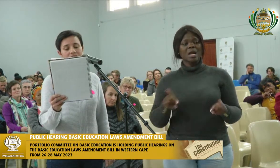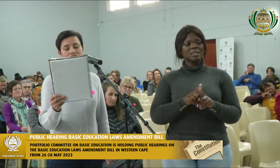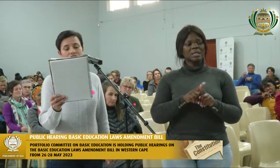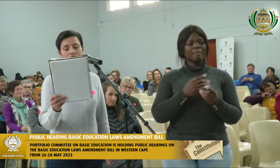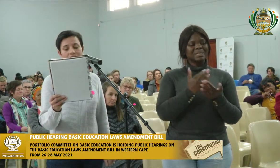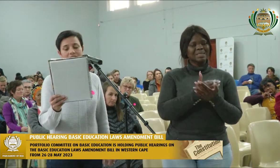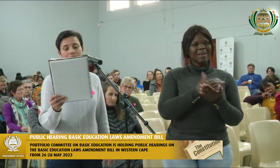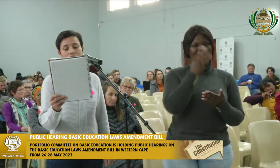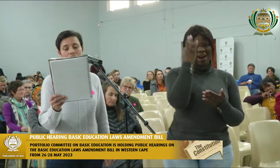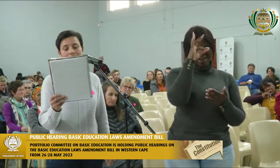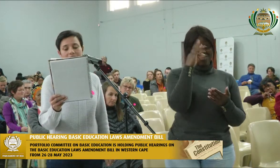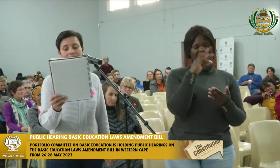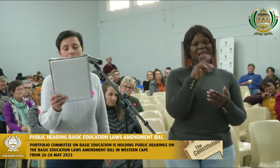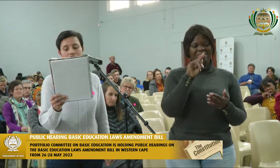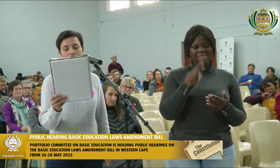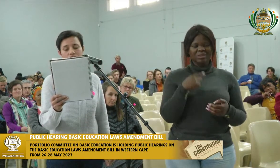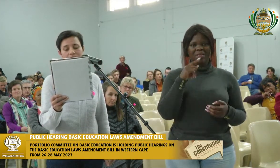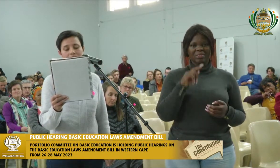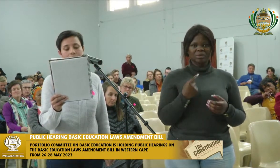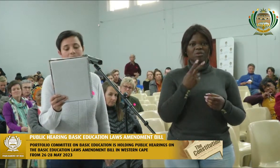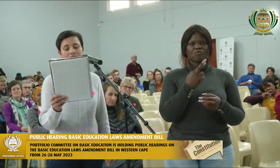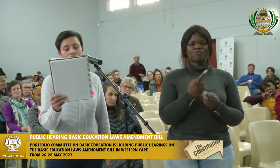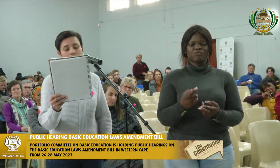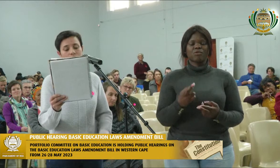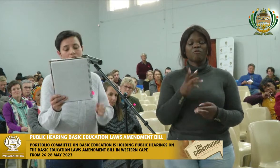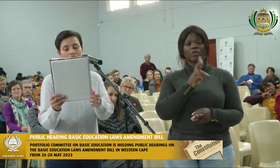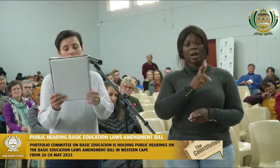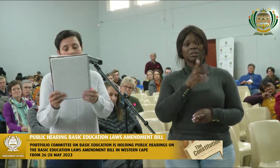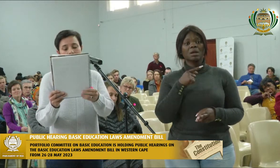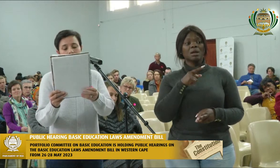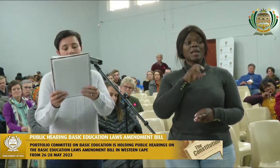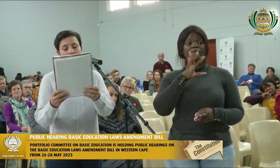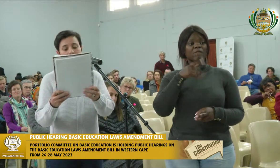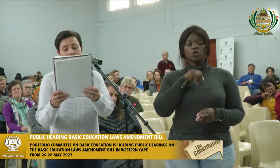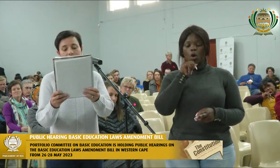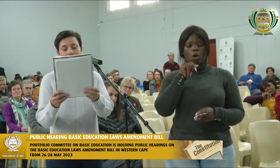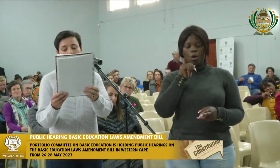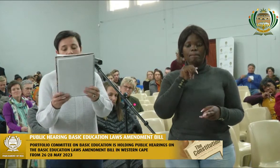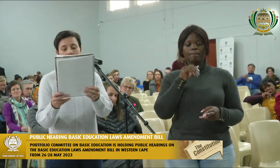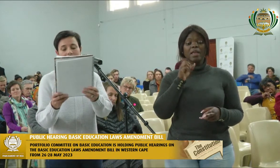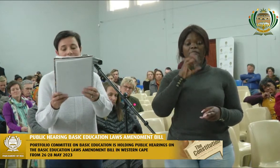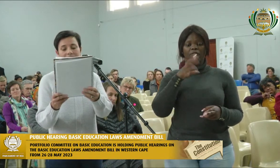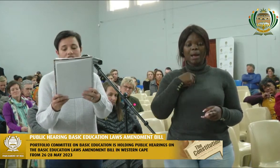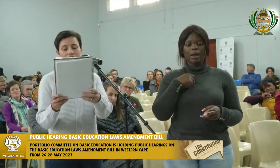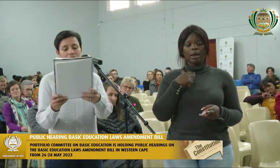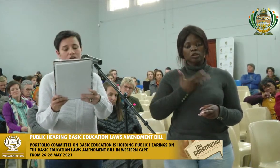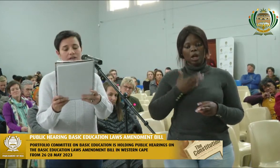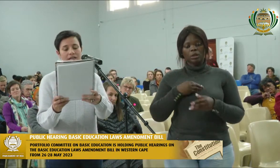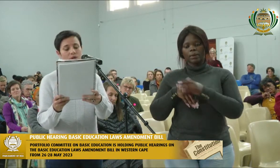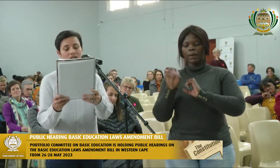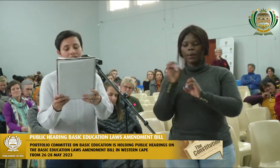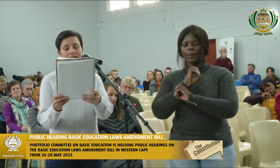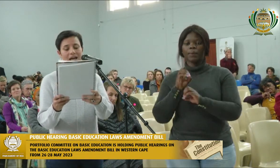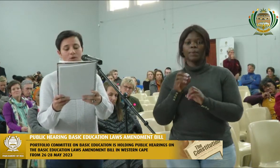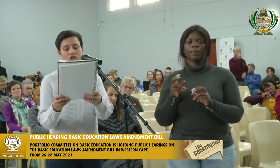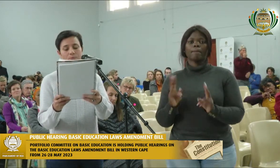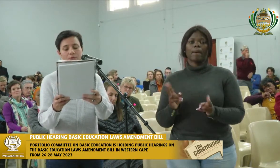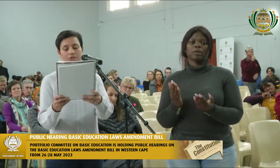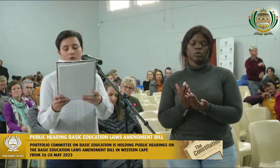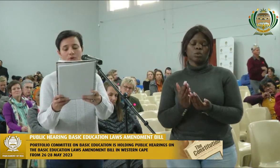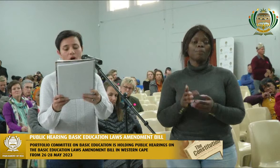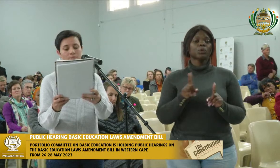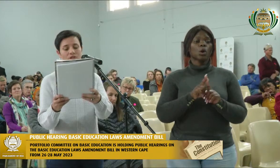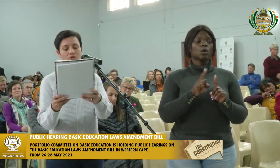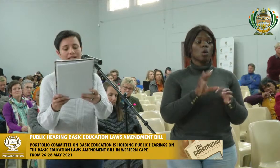state thousands of rands by not placing my children in a public school. The beauty of homeschooling is that you can learn in whichever language